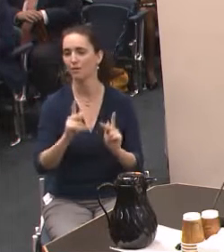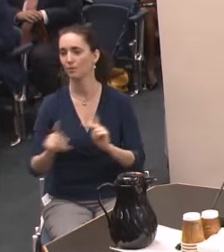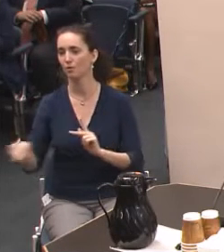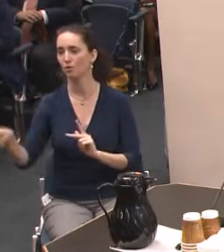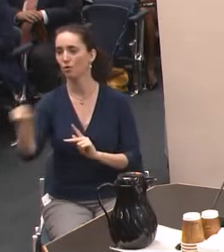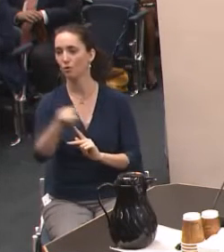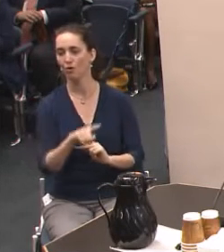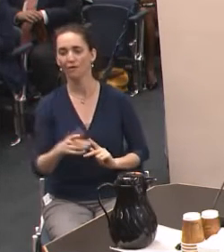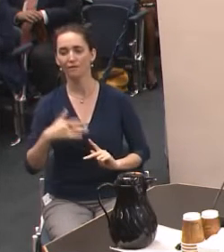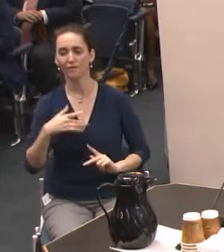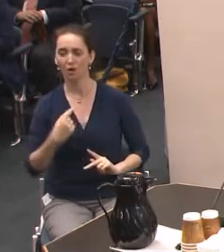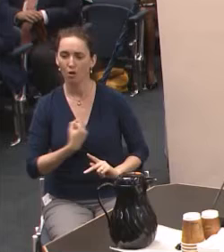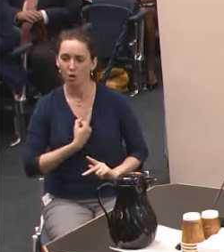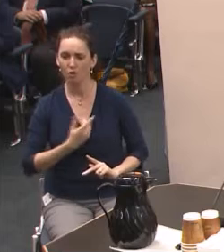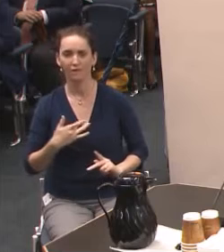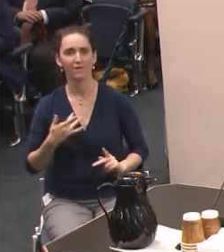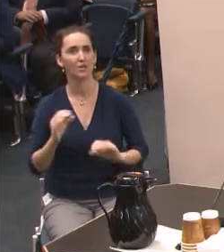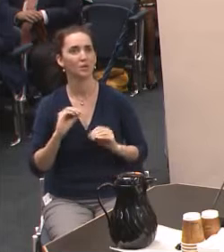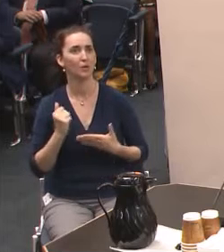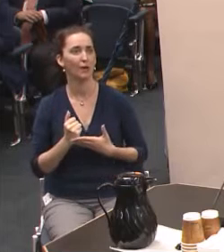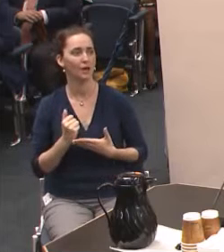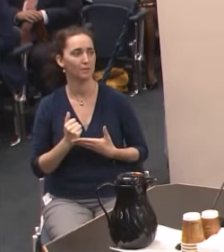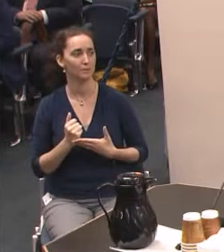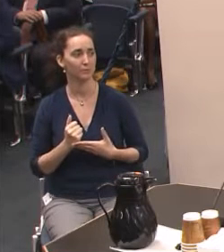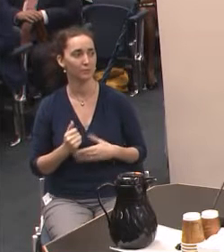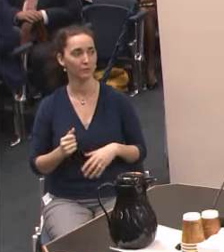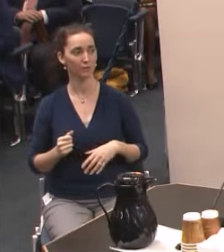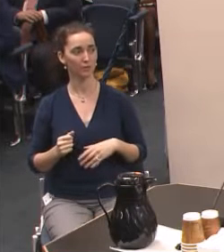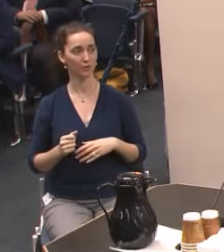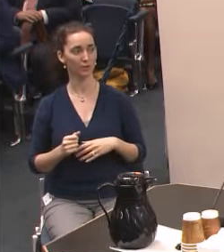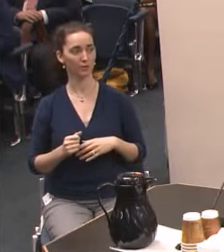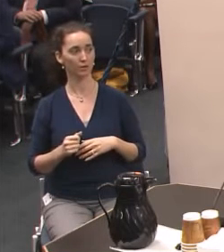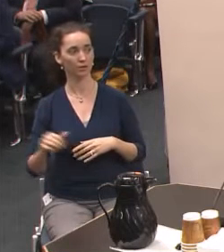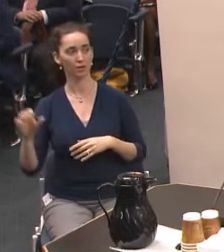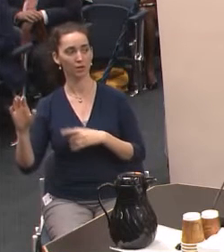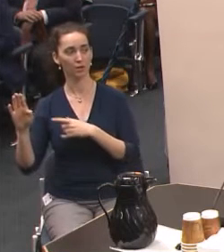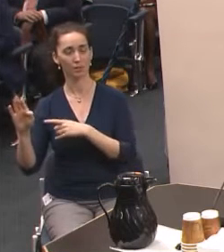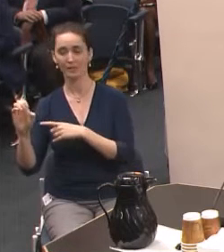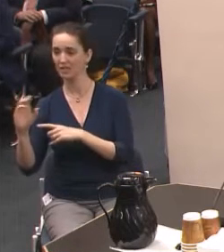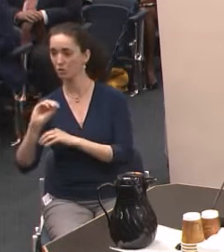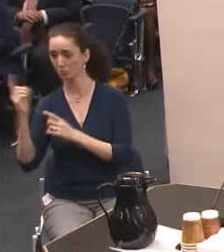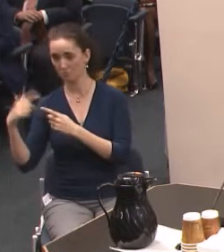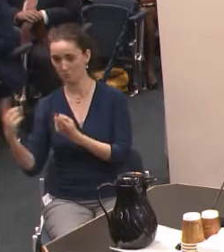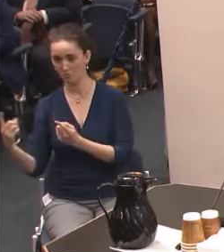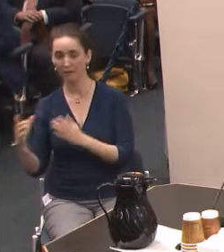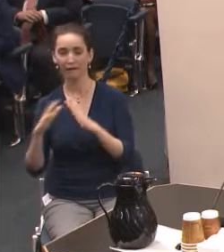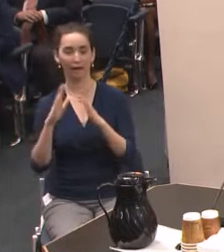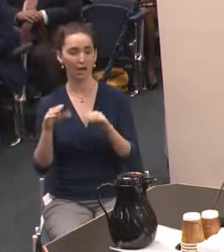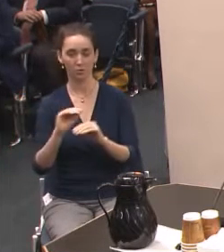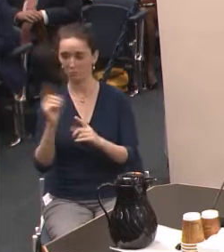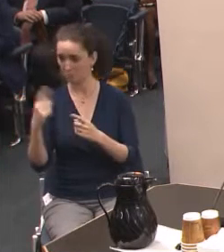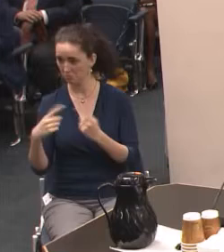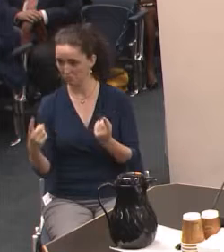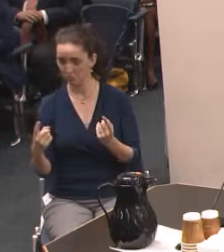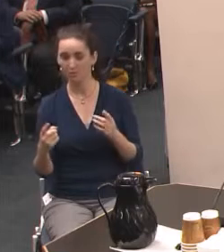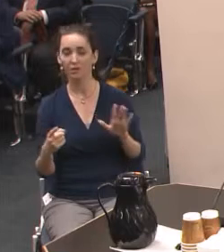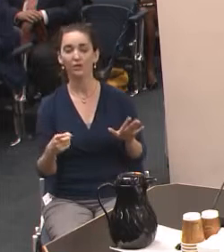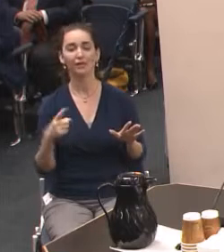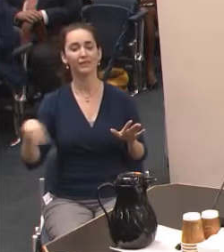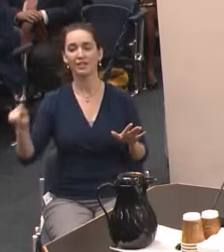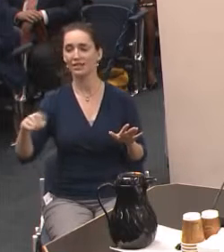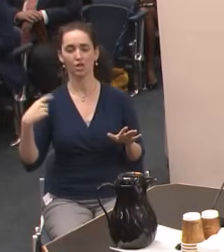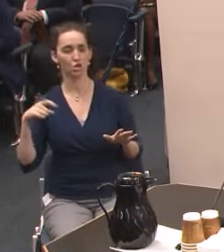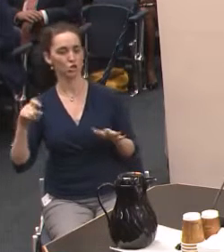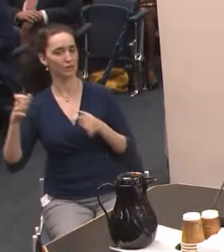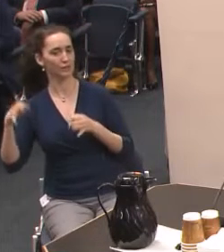alone. Bessie had no opposition in House Ed, though a rep in the chamber said this should be decided by